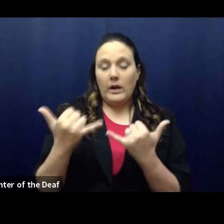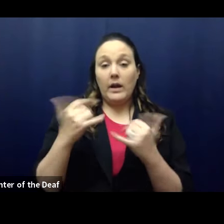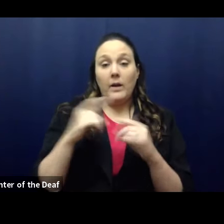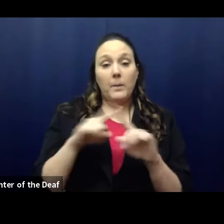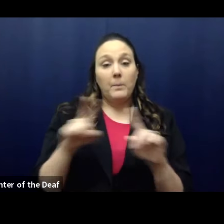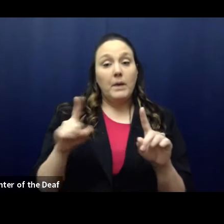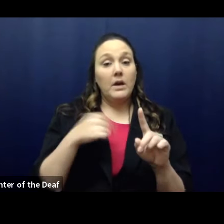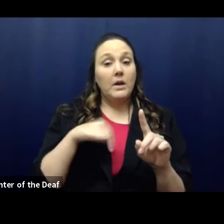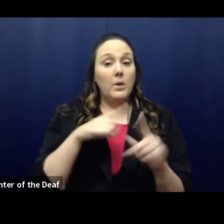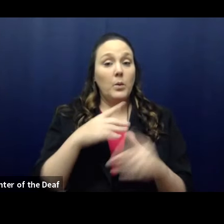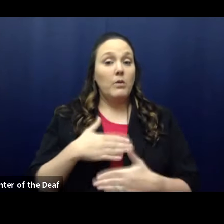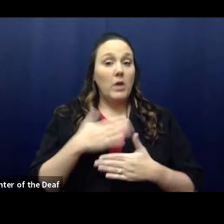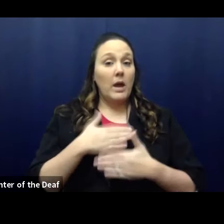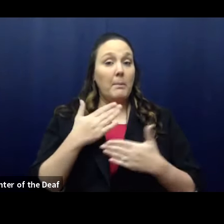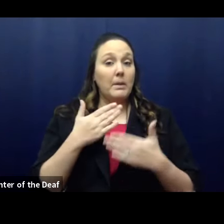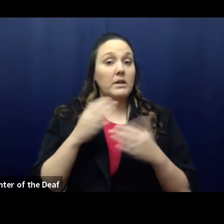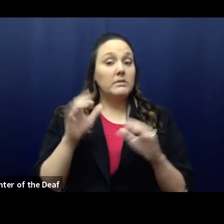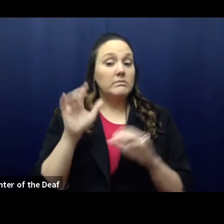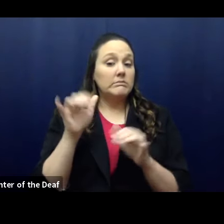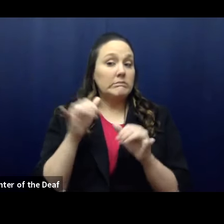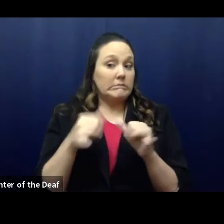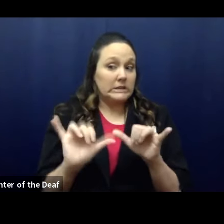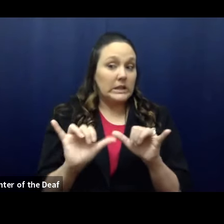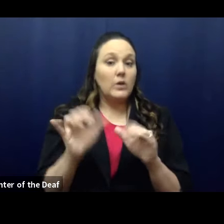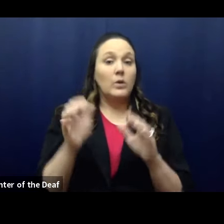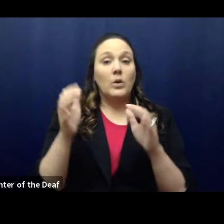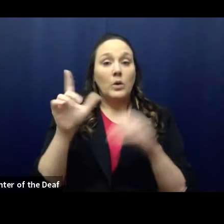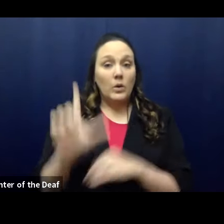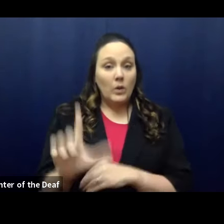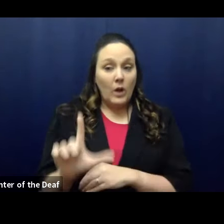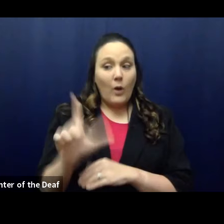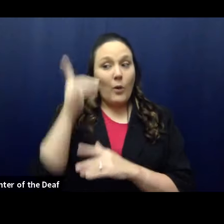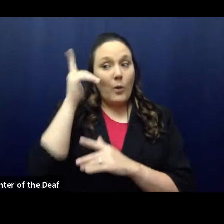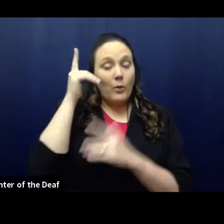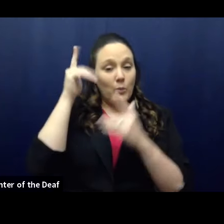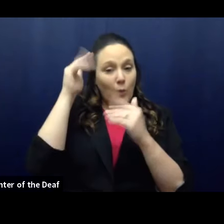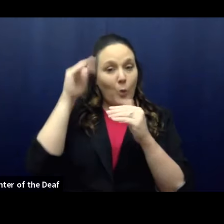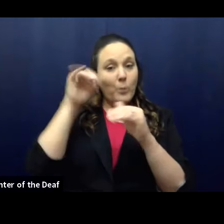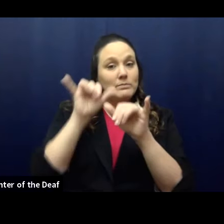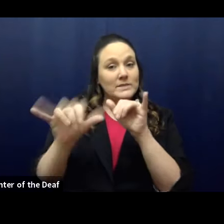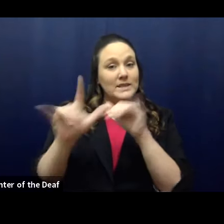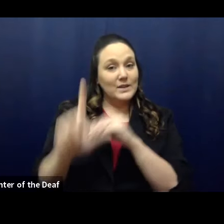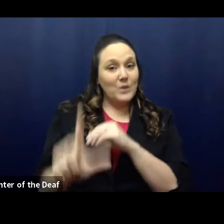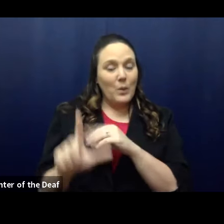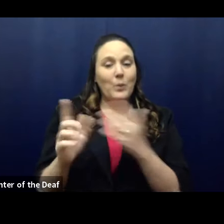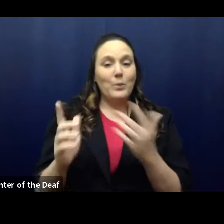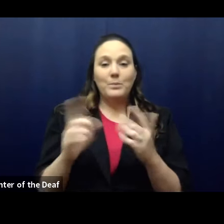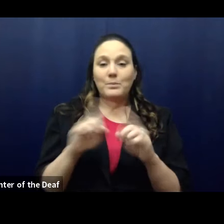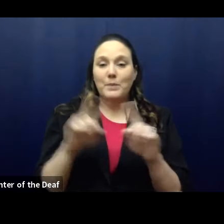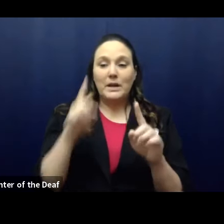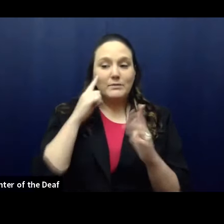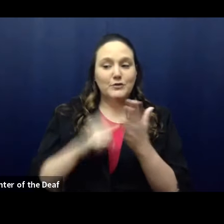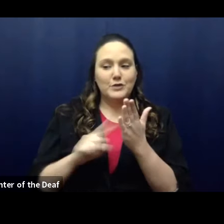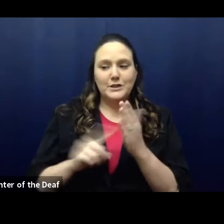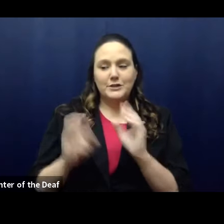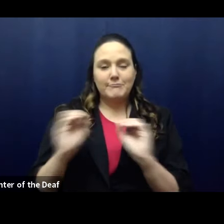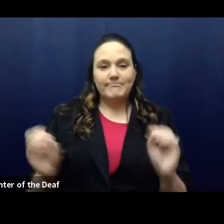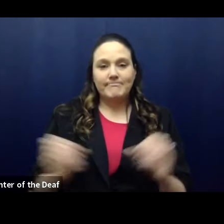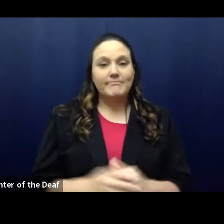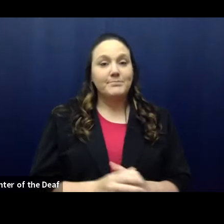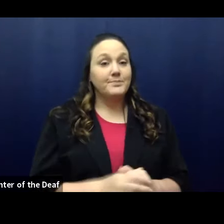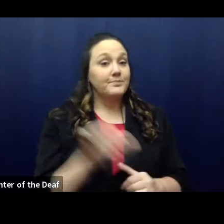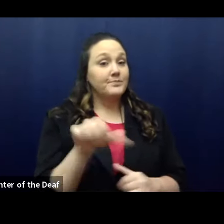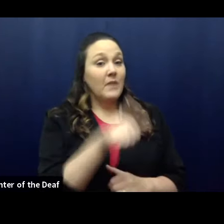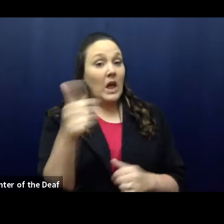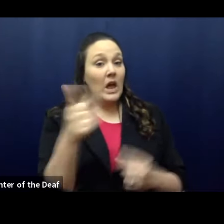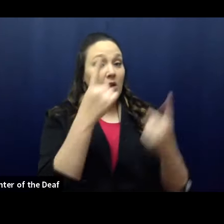we're happy that it remains low, and we hope it continues to do so. Don't know of any research right now. Any other questions? Please go